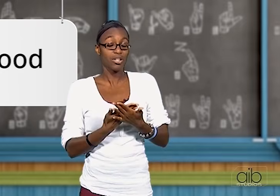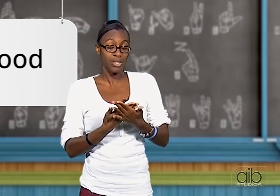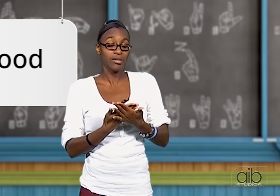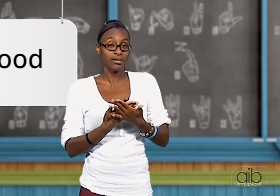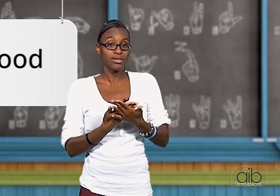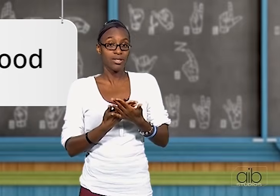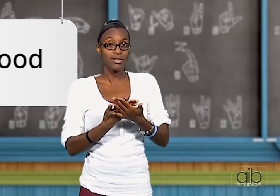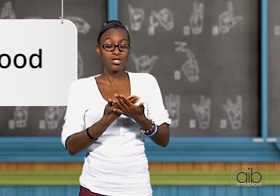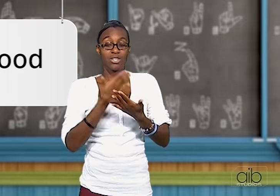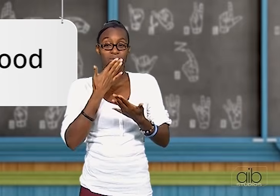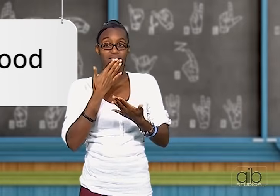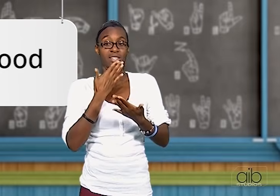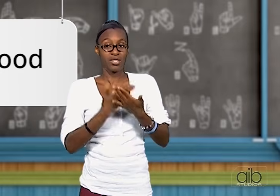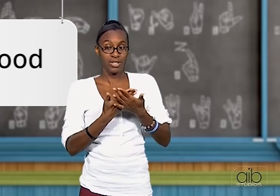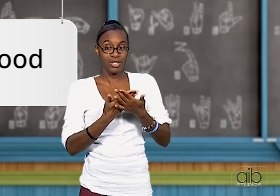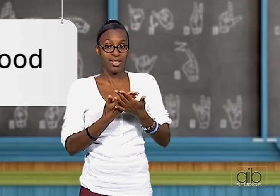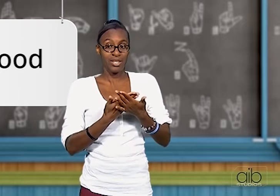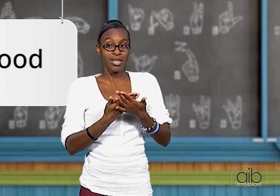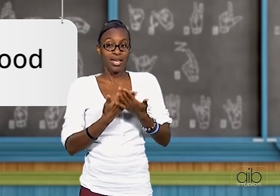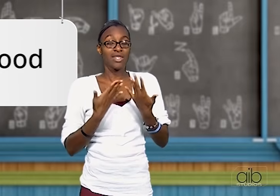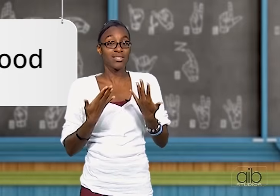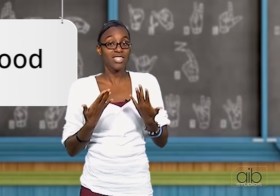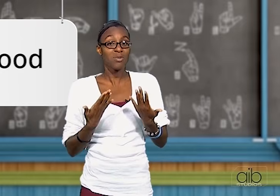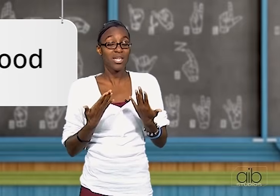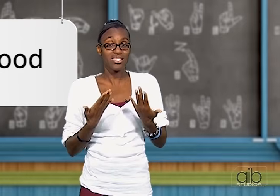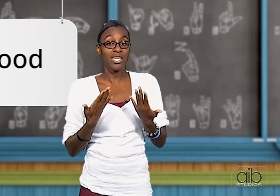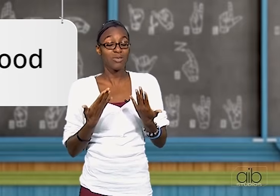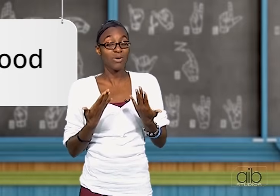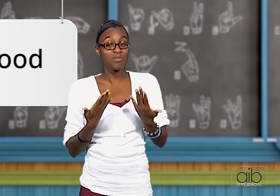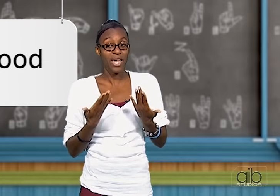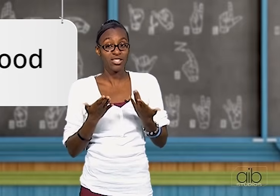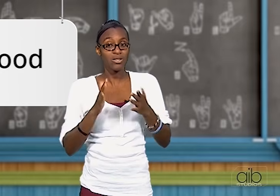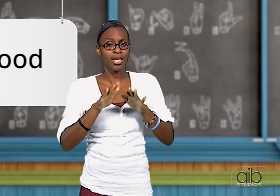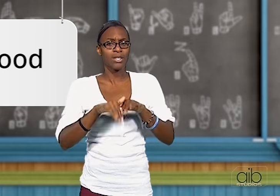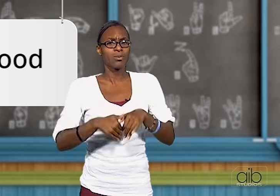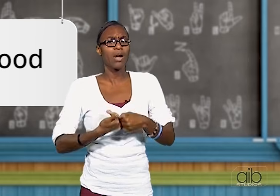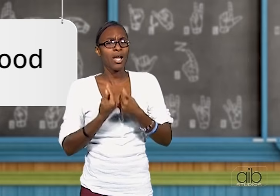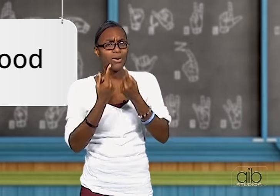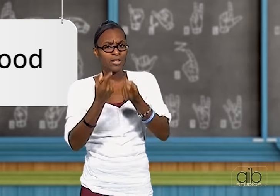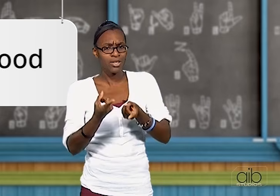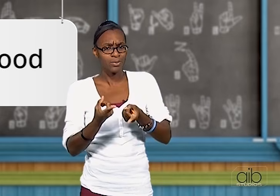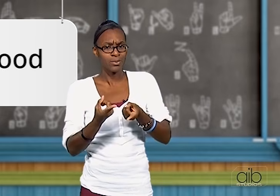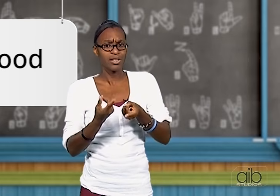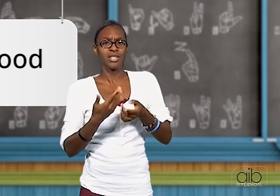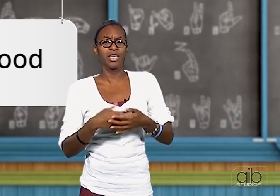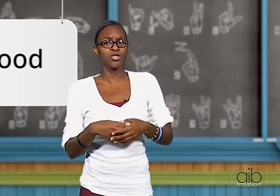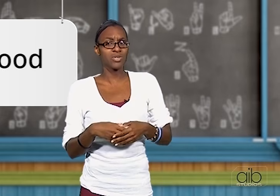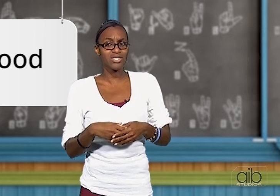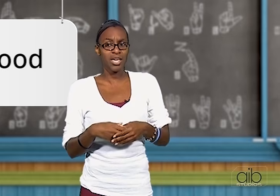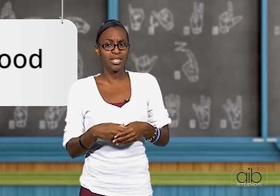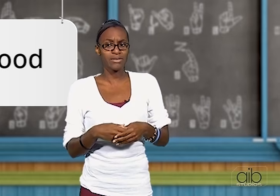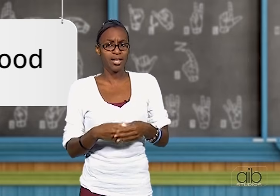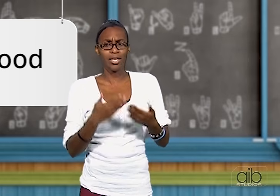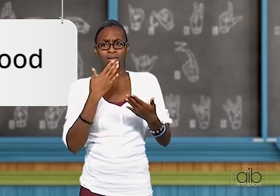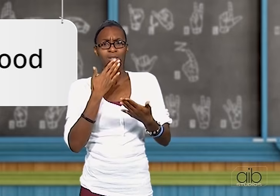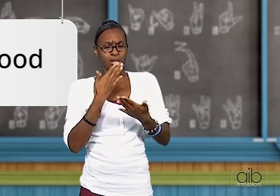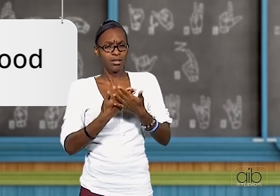good. So they would sign good. And then some may sign it right back to you like, well, how are you? And you could sign that